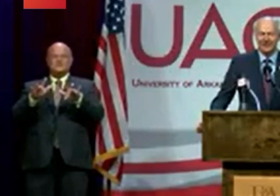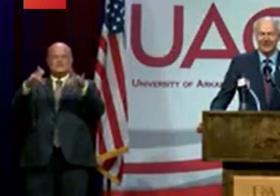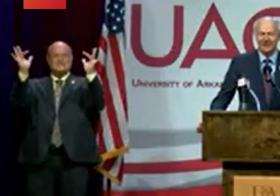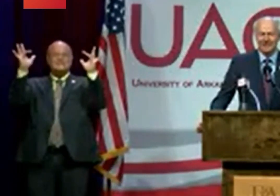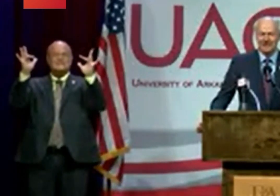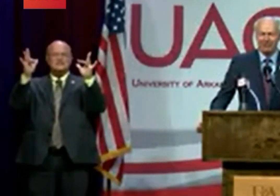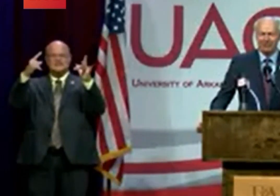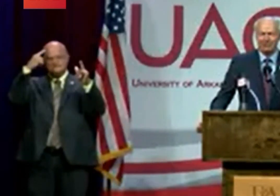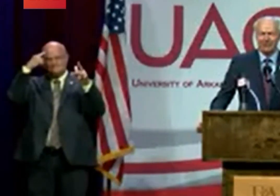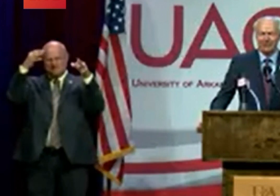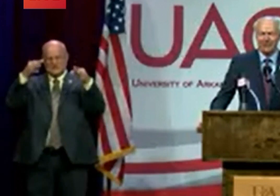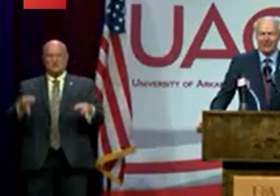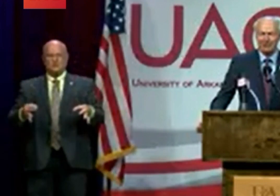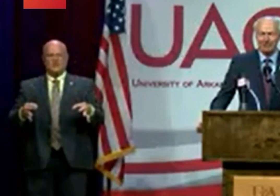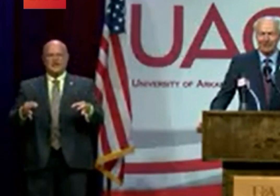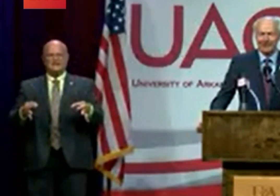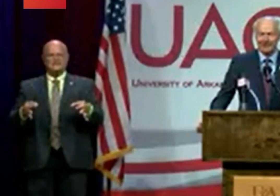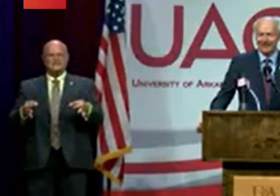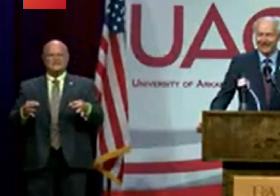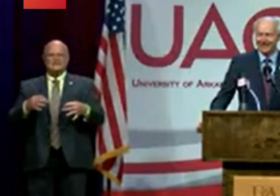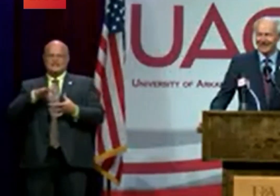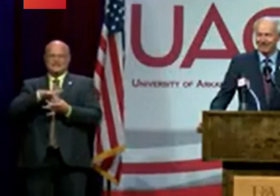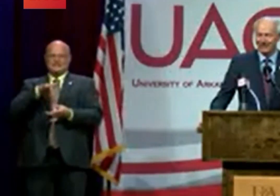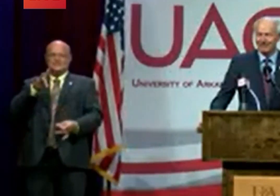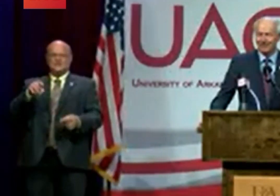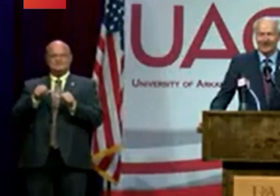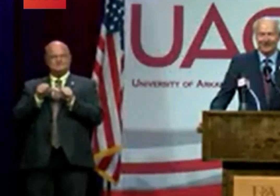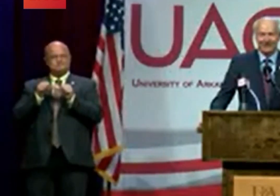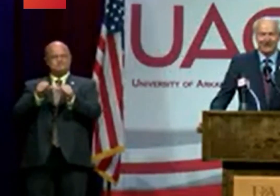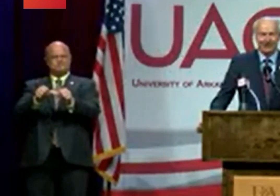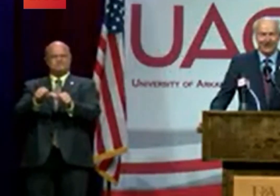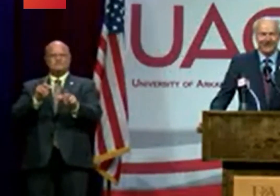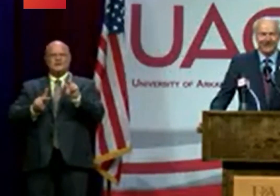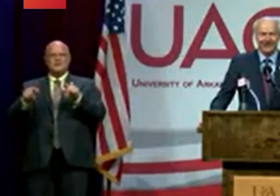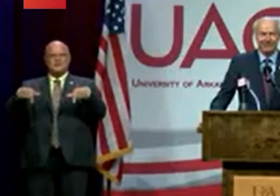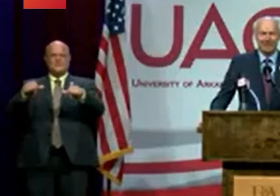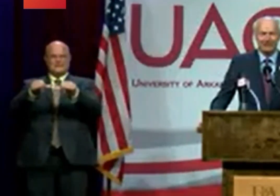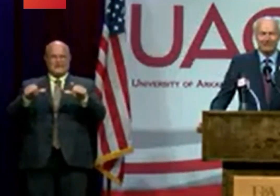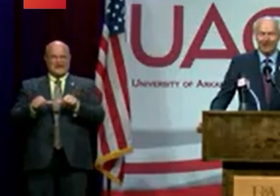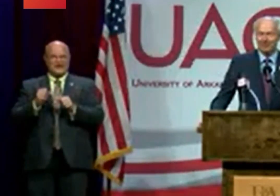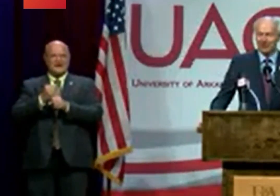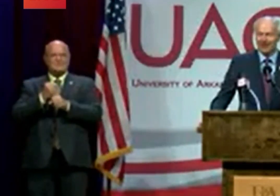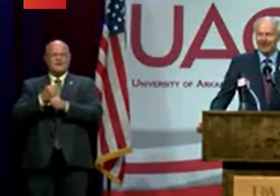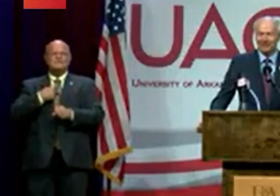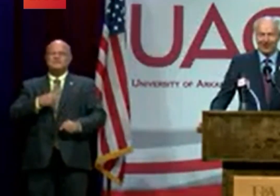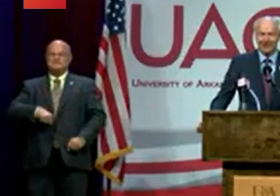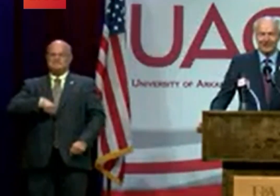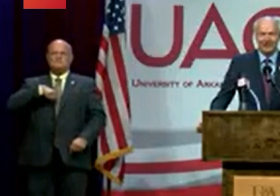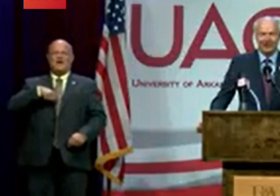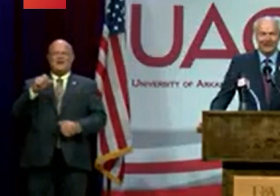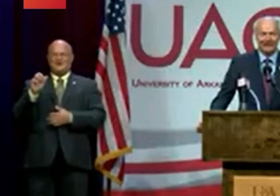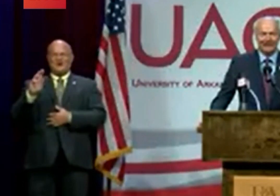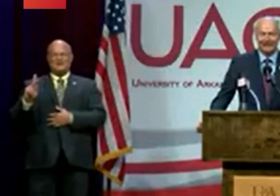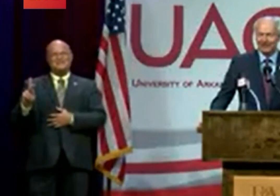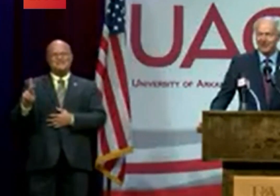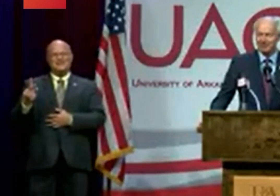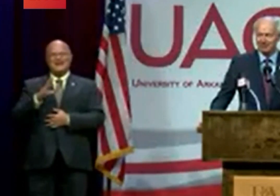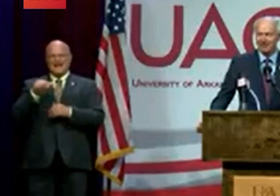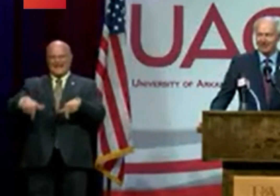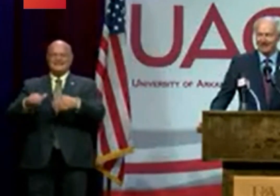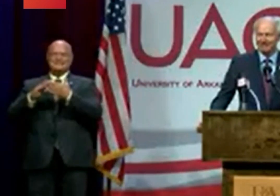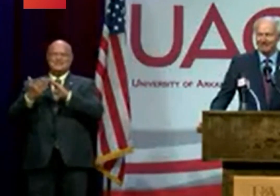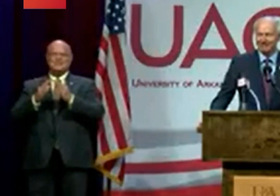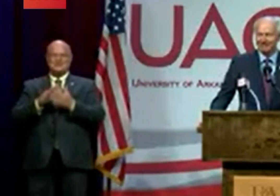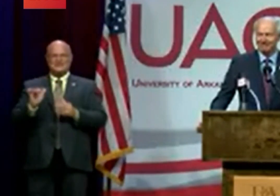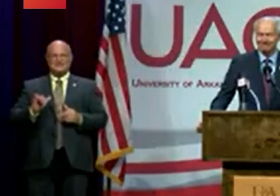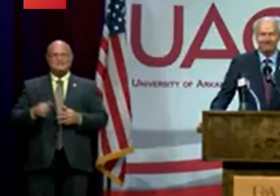determination, the almost frontier spirit of the people of this area. That makes me very proud of Arkansas and this